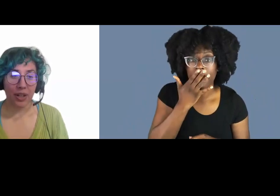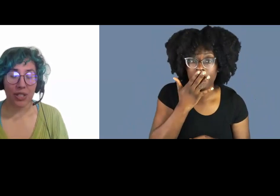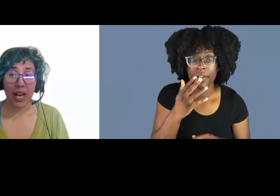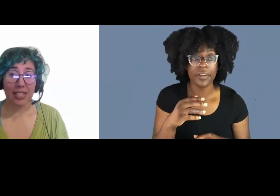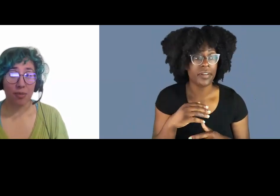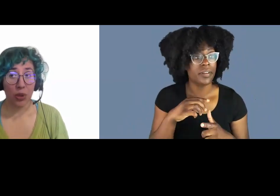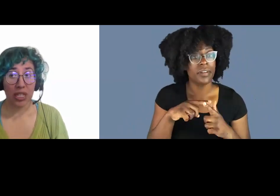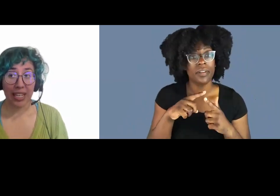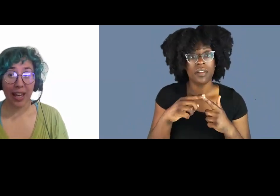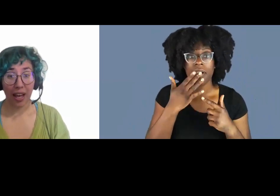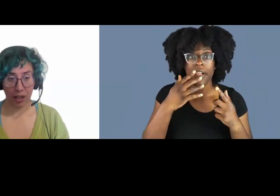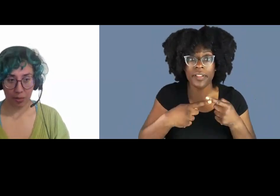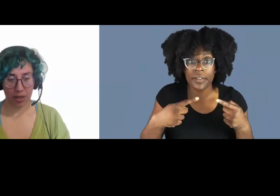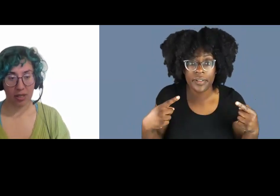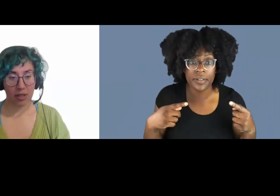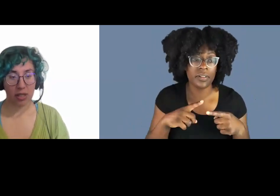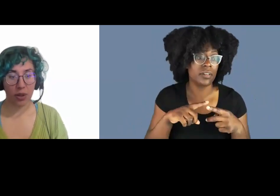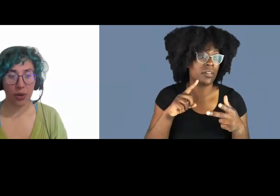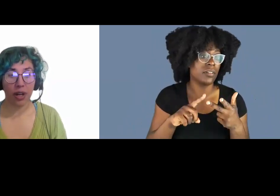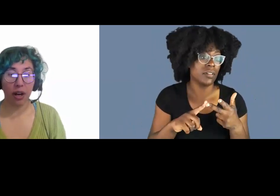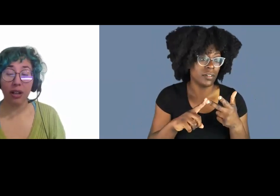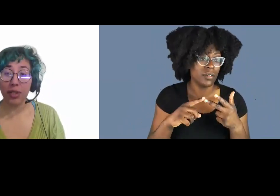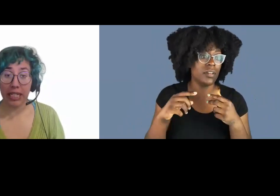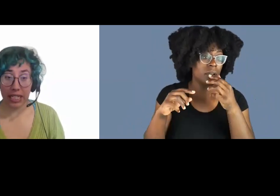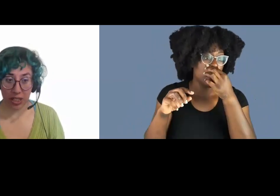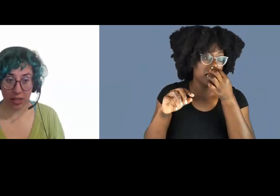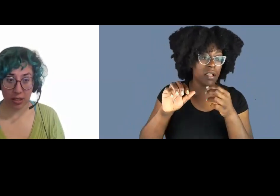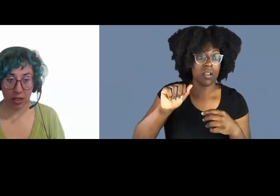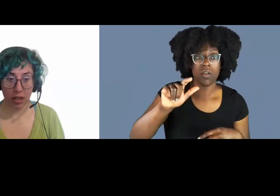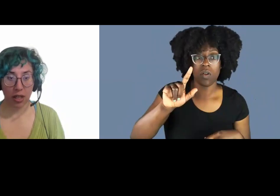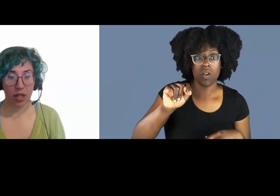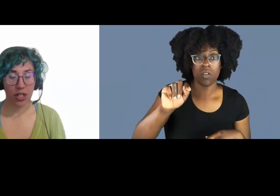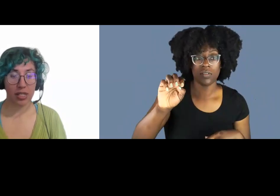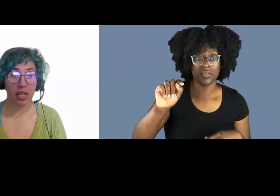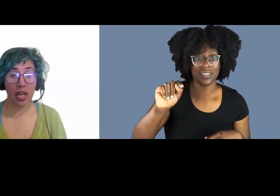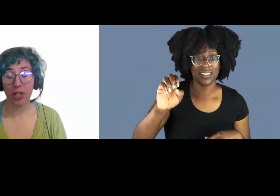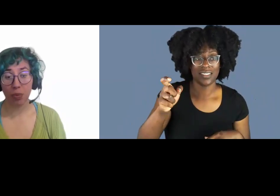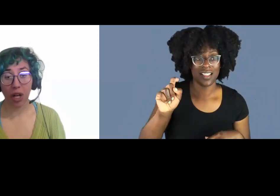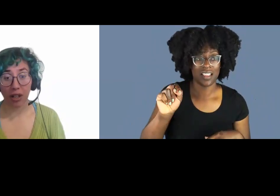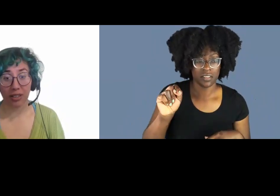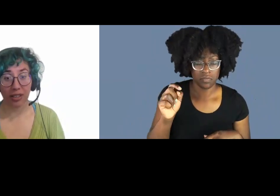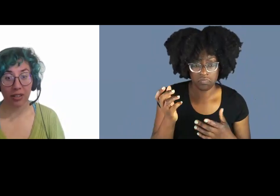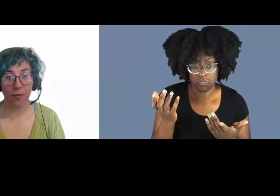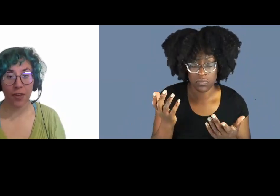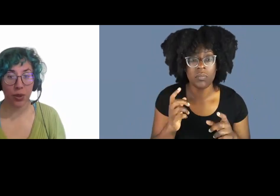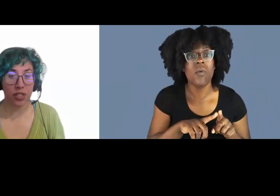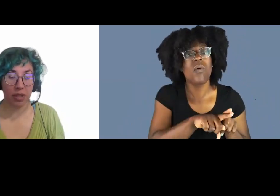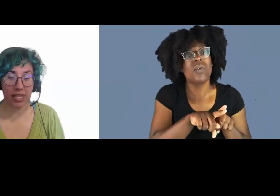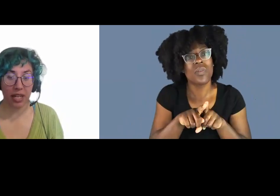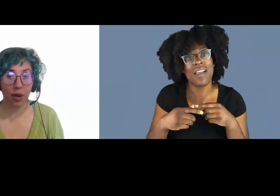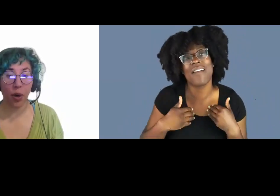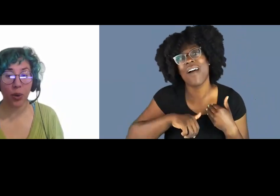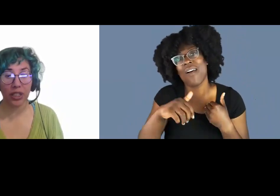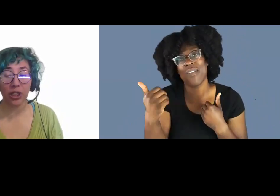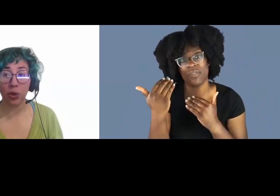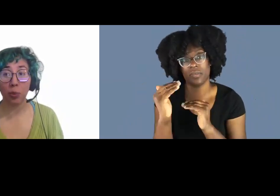But it also has some unique elements. So there are limitations, such as image blocks, some visual displays